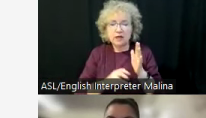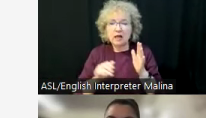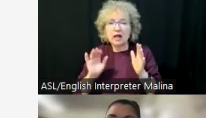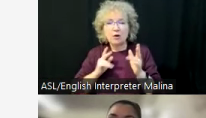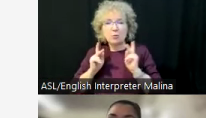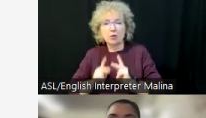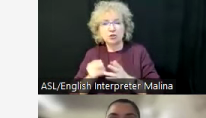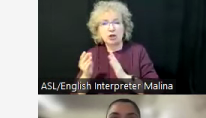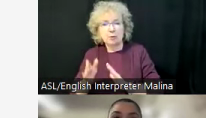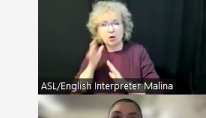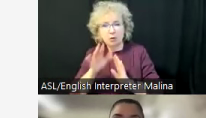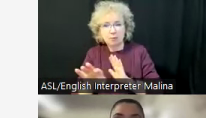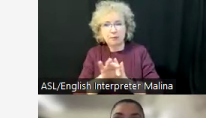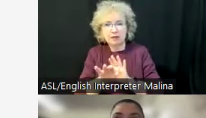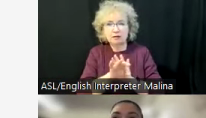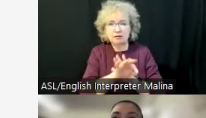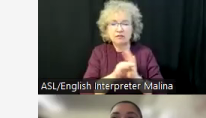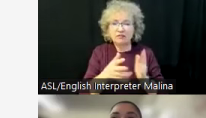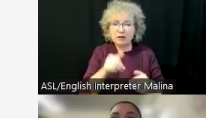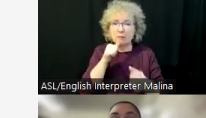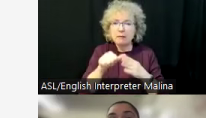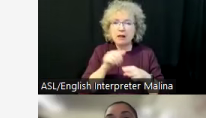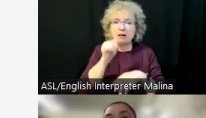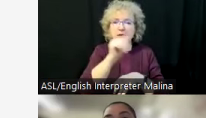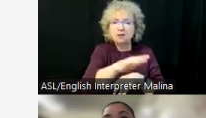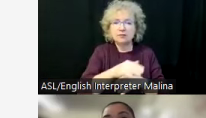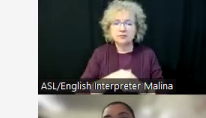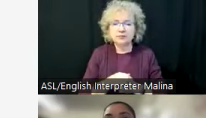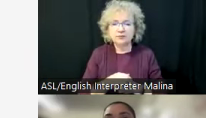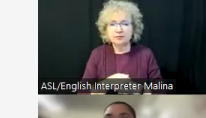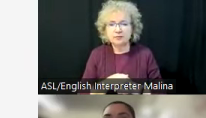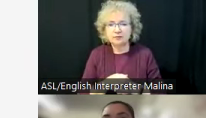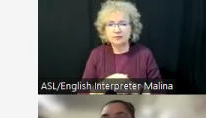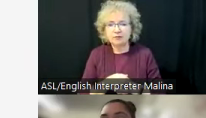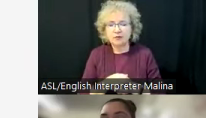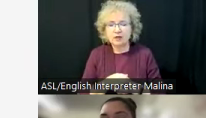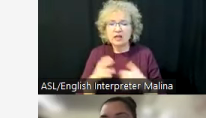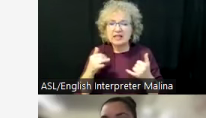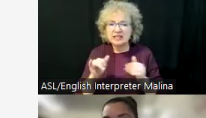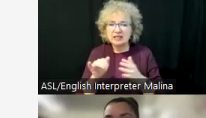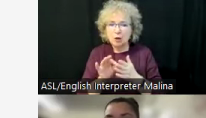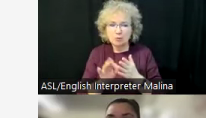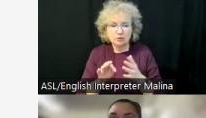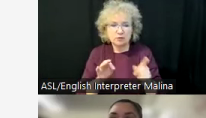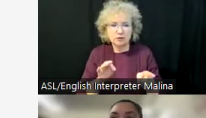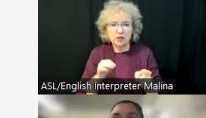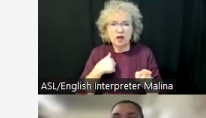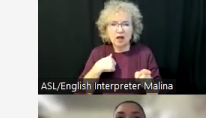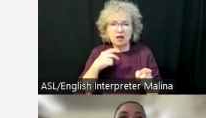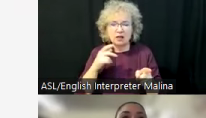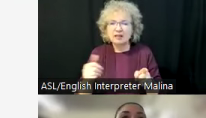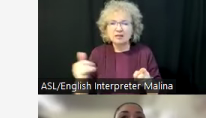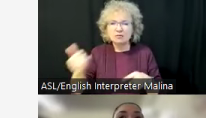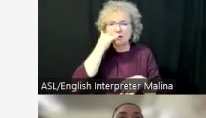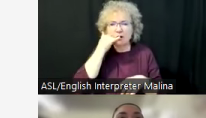their items and then we'll mail it to them in the mail. So, but that is still an option. I will just fill out the clothing questionnaire for them over the phone.